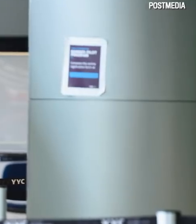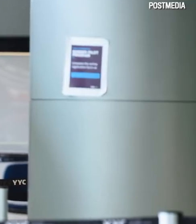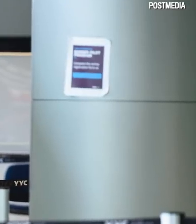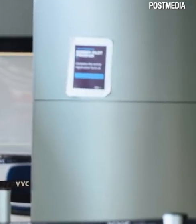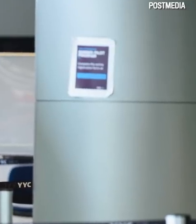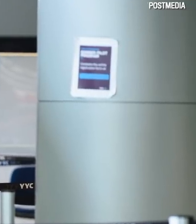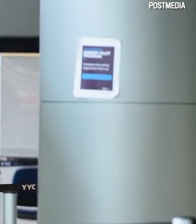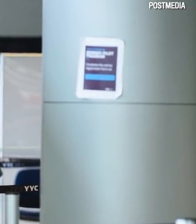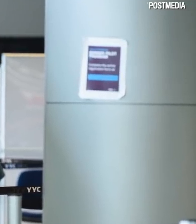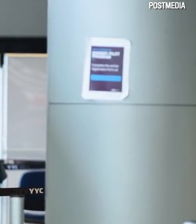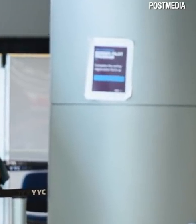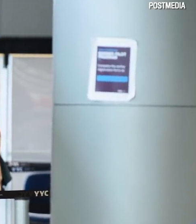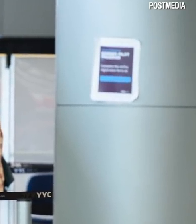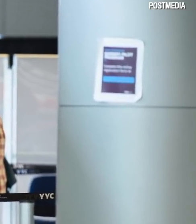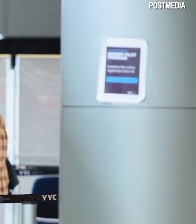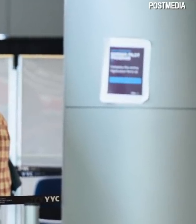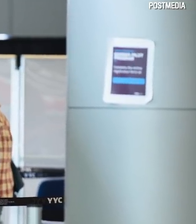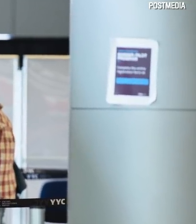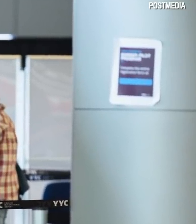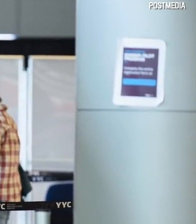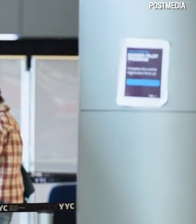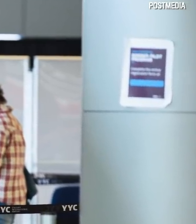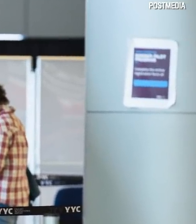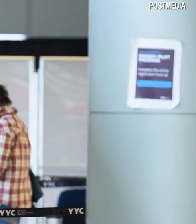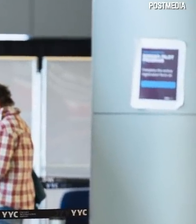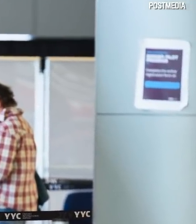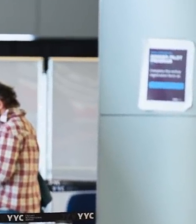these currently have no known link to travel.